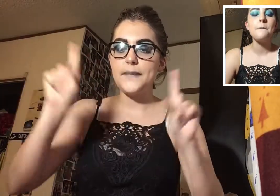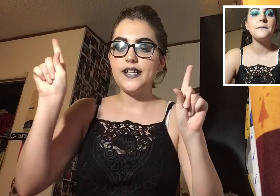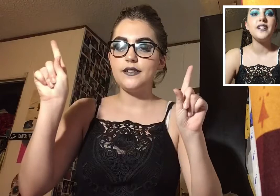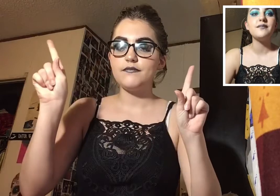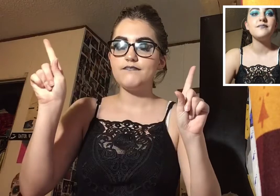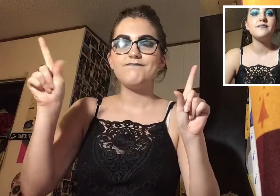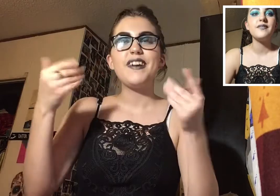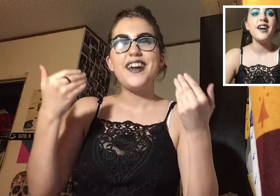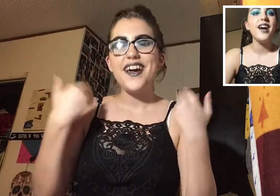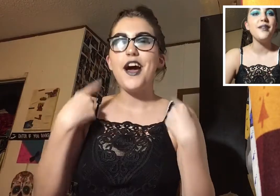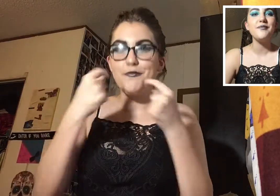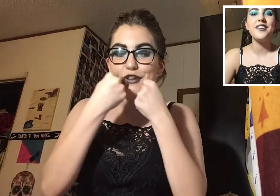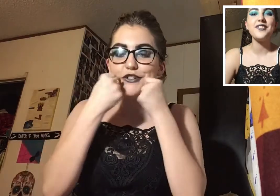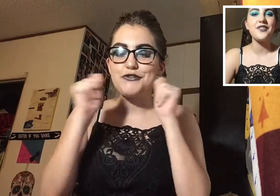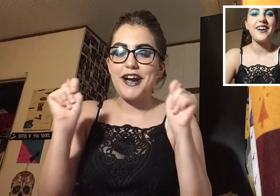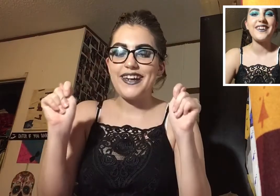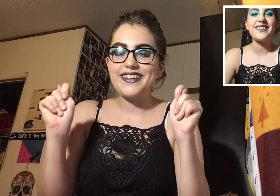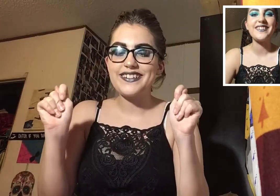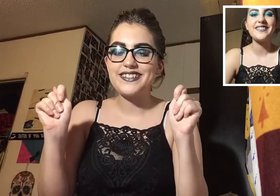but I'm gonna try.